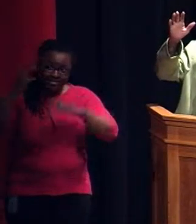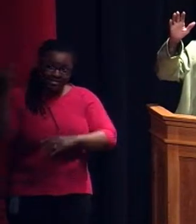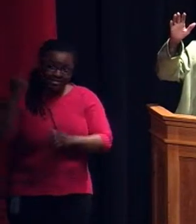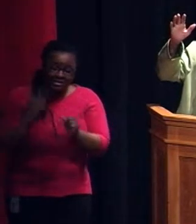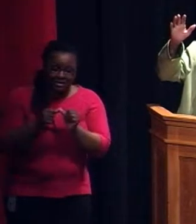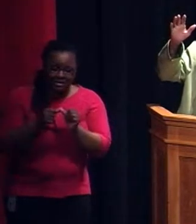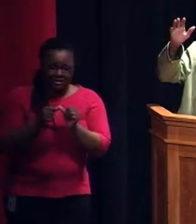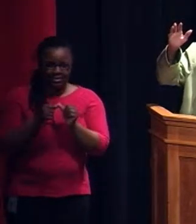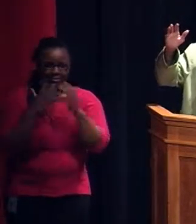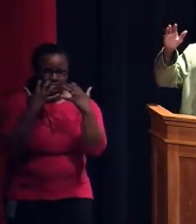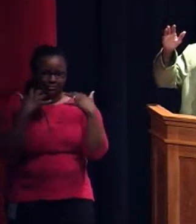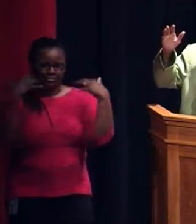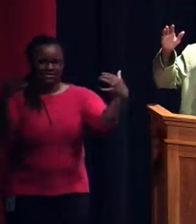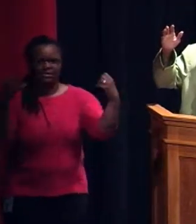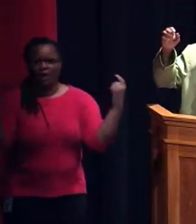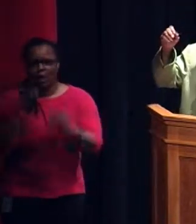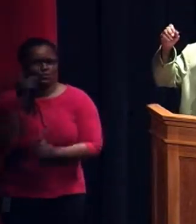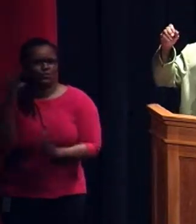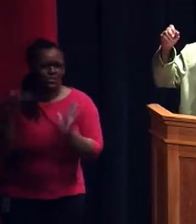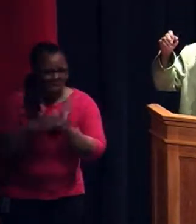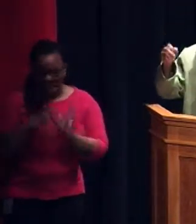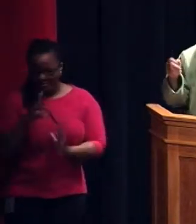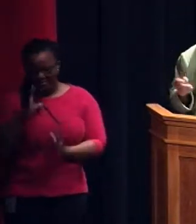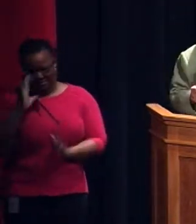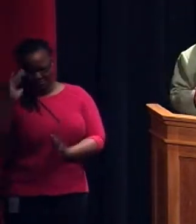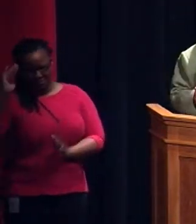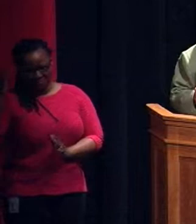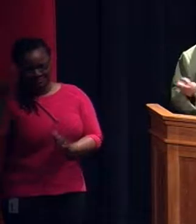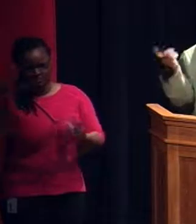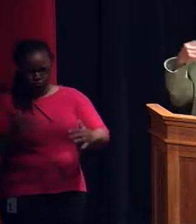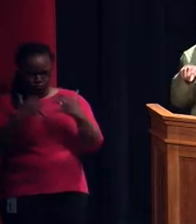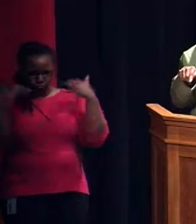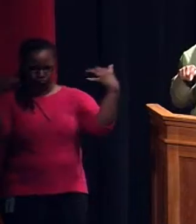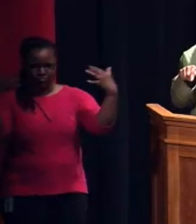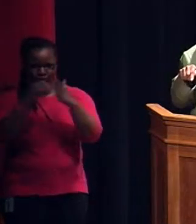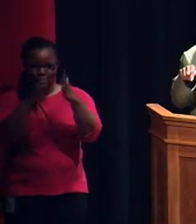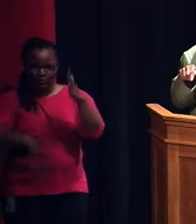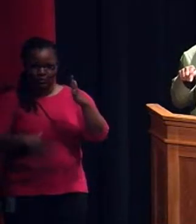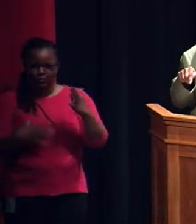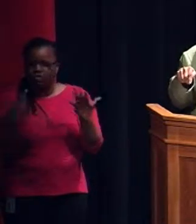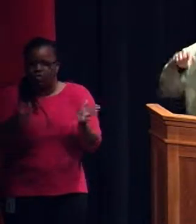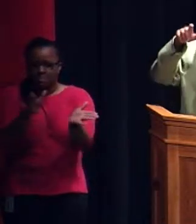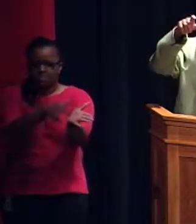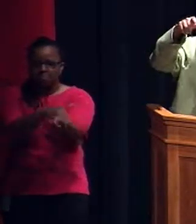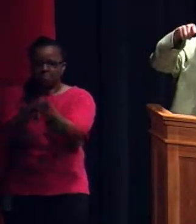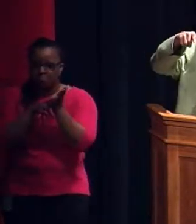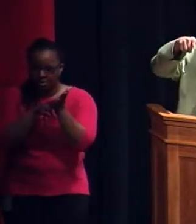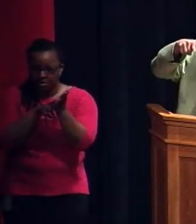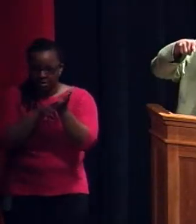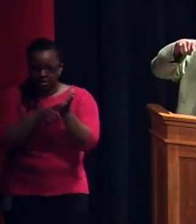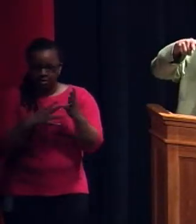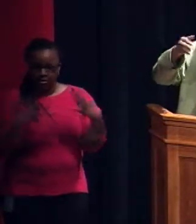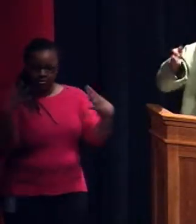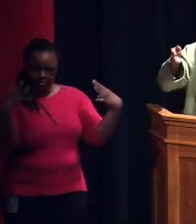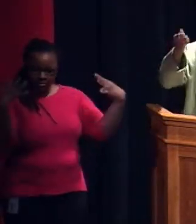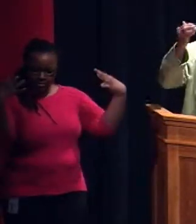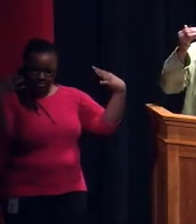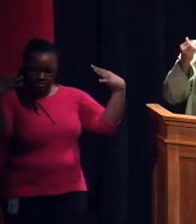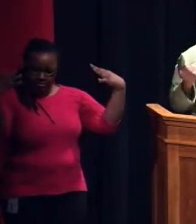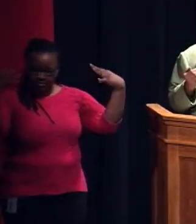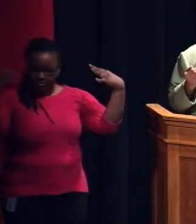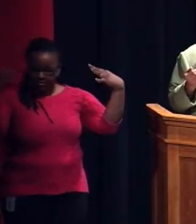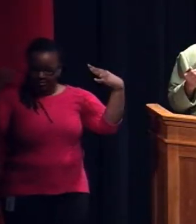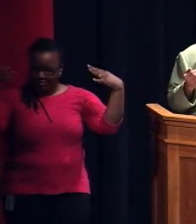2,600, it appeared, I'm sure it wasn't, students already enrolled at Glass were looking down